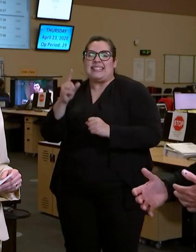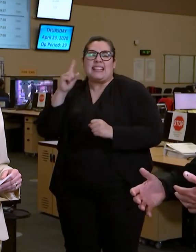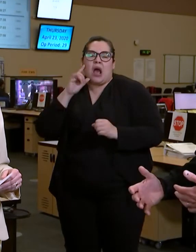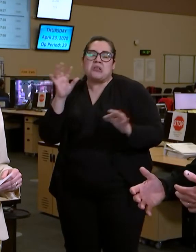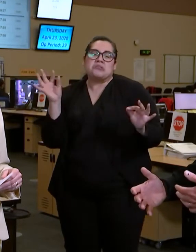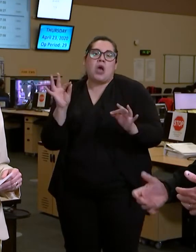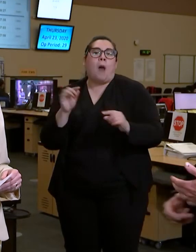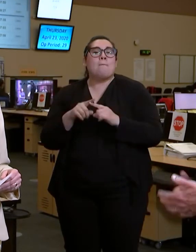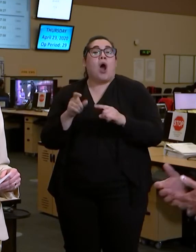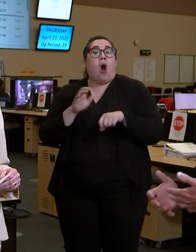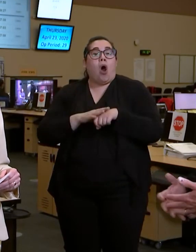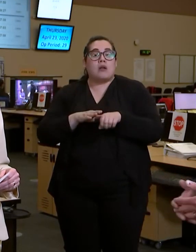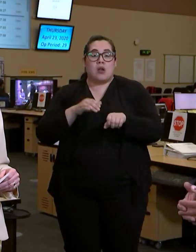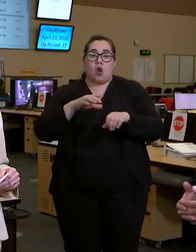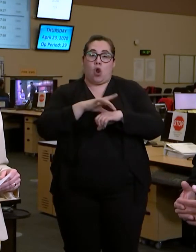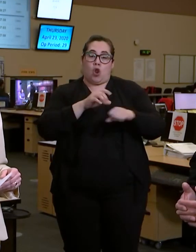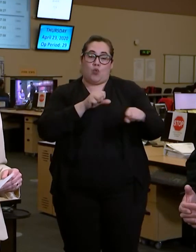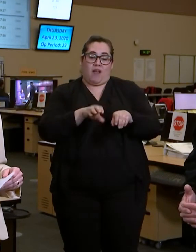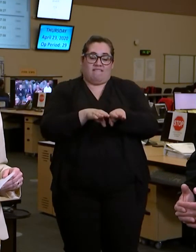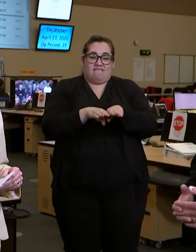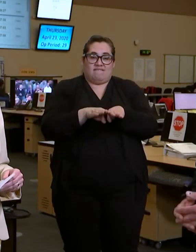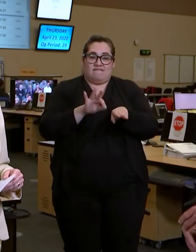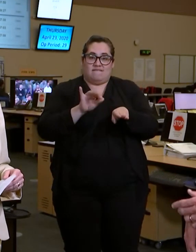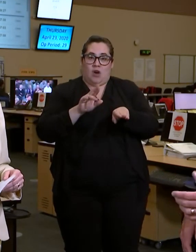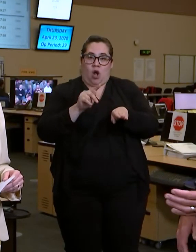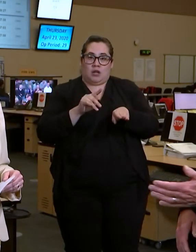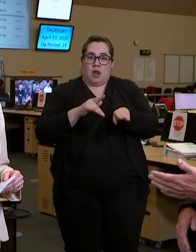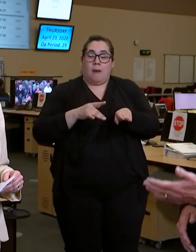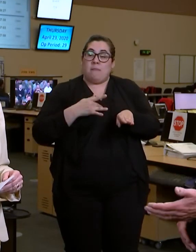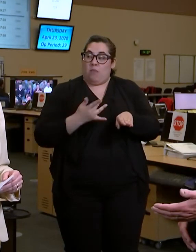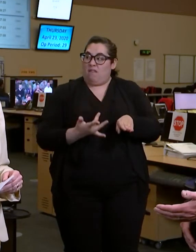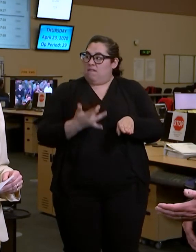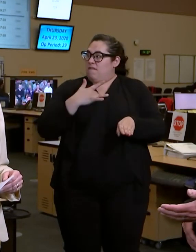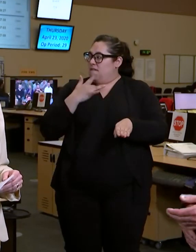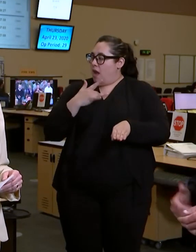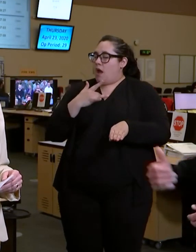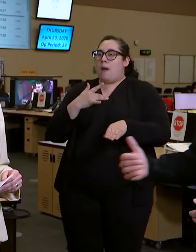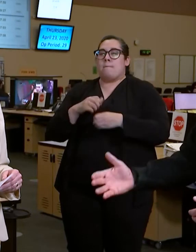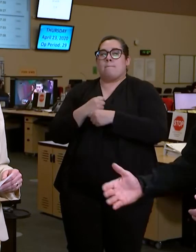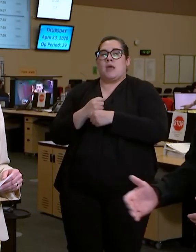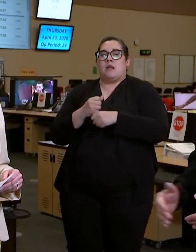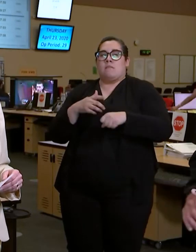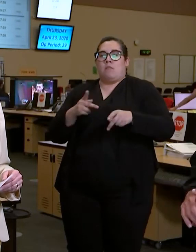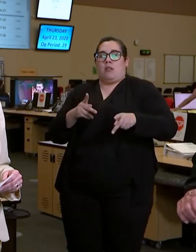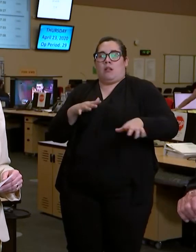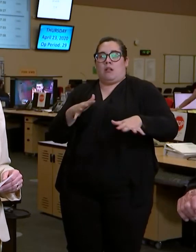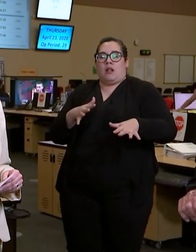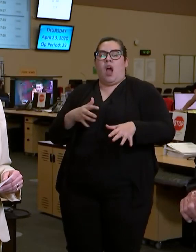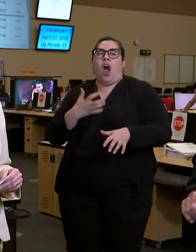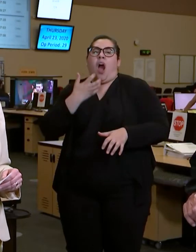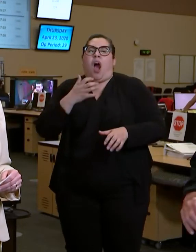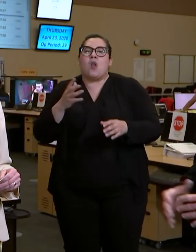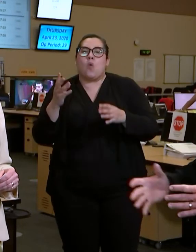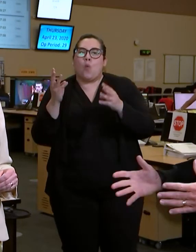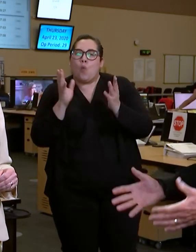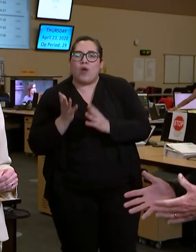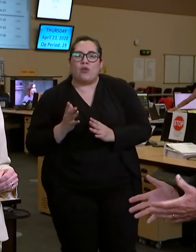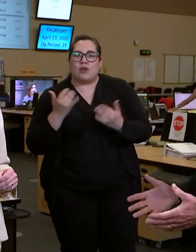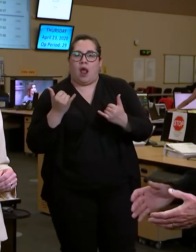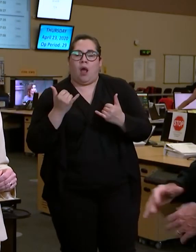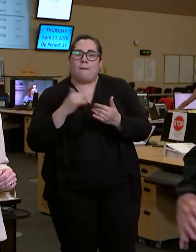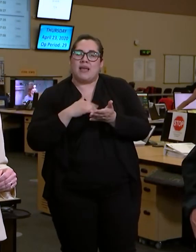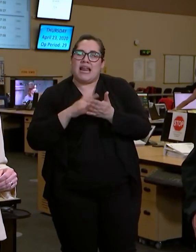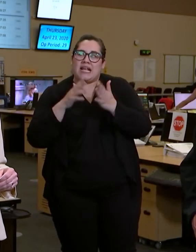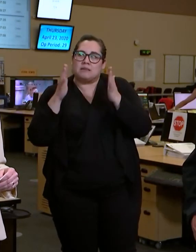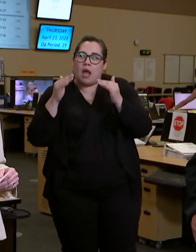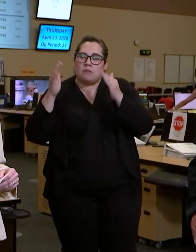of people felt it. So that got people a little bit anxious. We are in very hot weather right now. We're expected some gusty winds, so